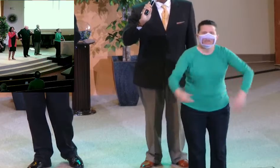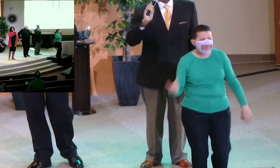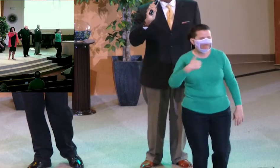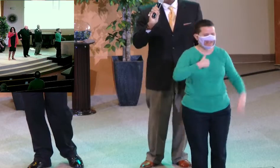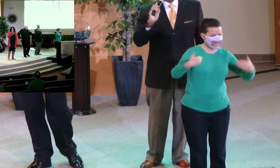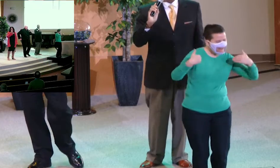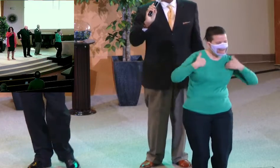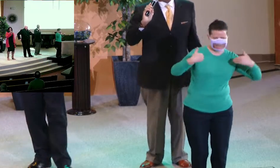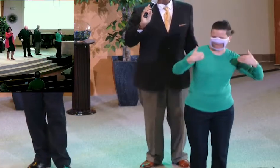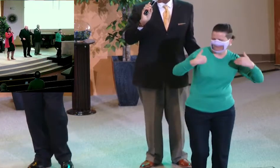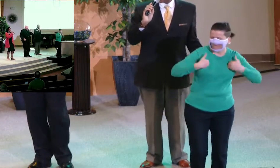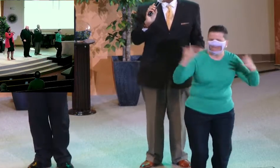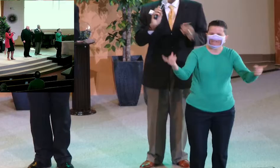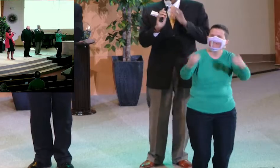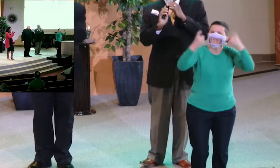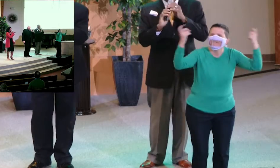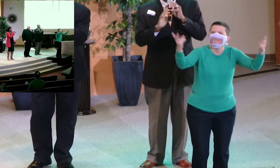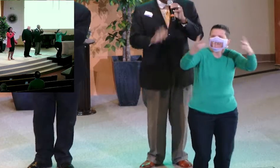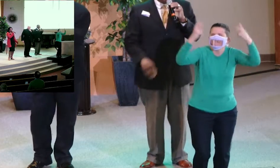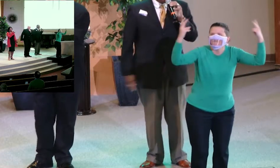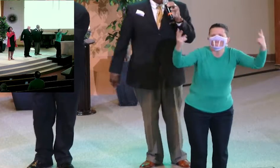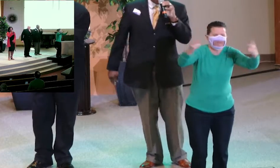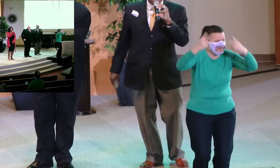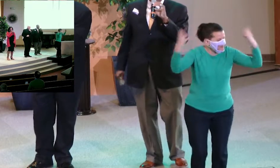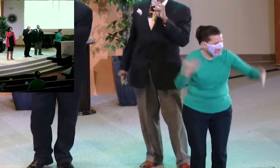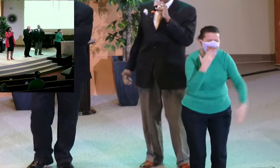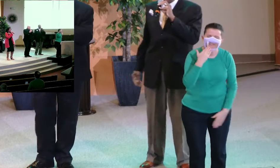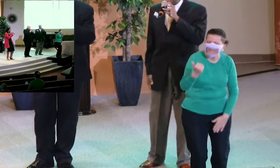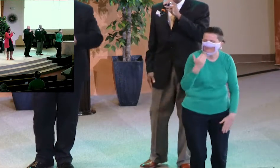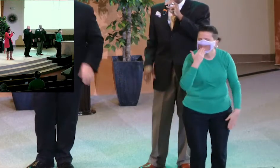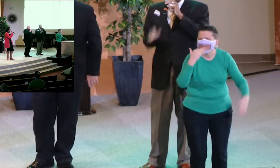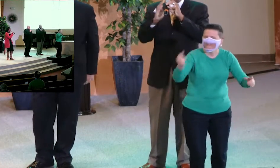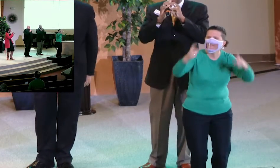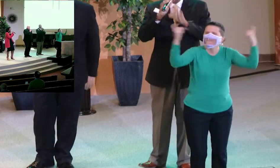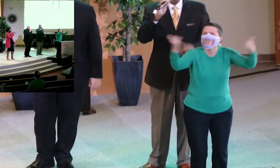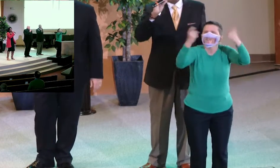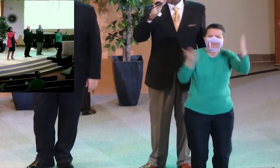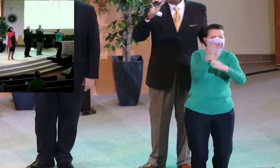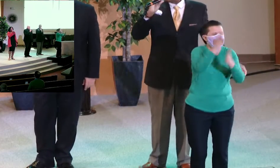The victory, I've got the sweet, sweet victory in Jesus. Yes,